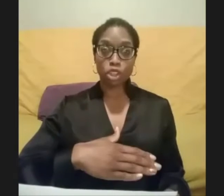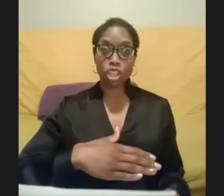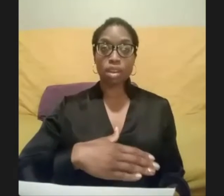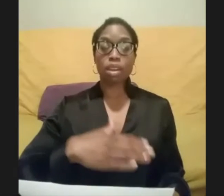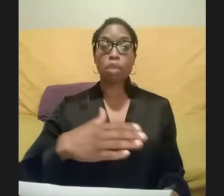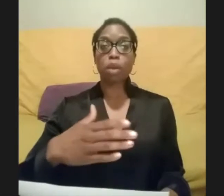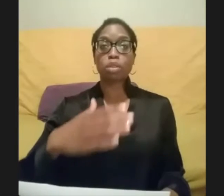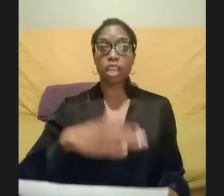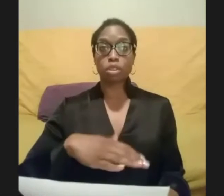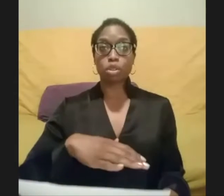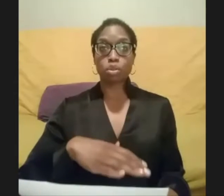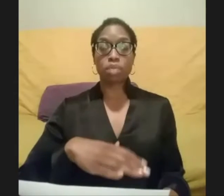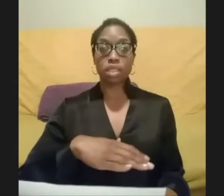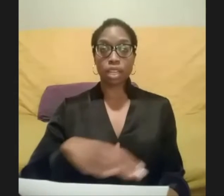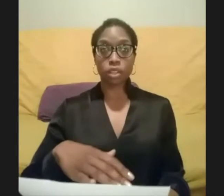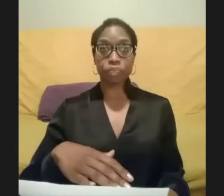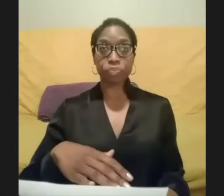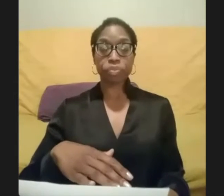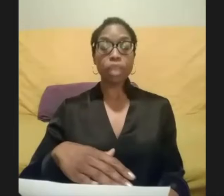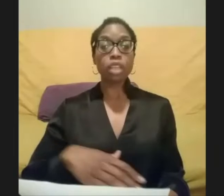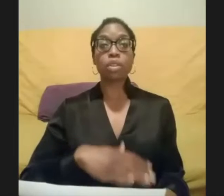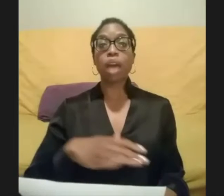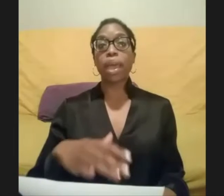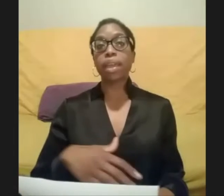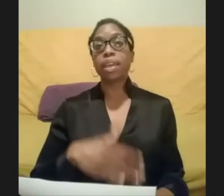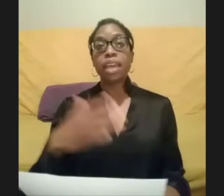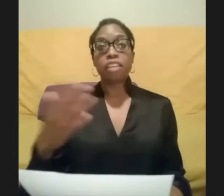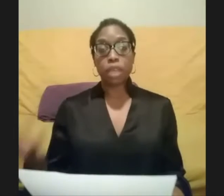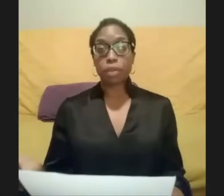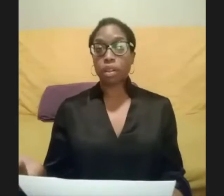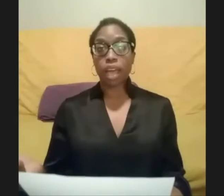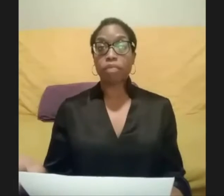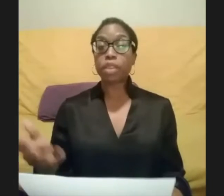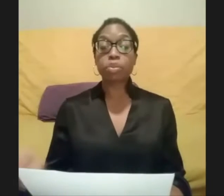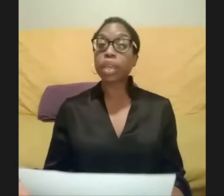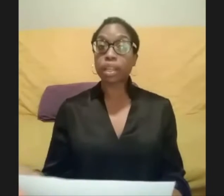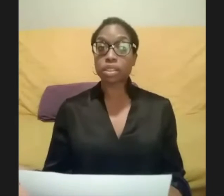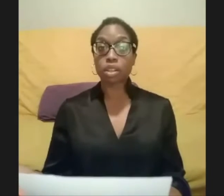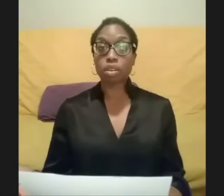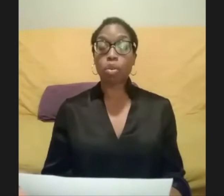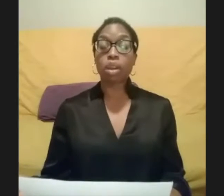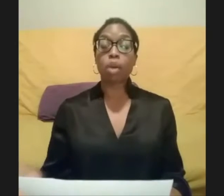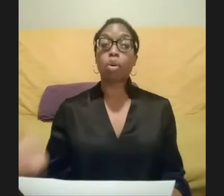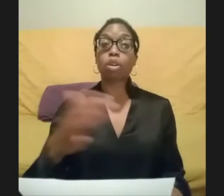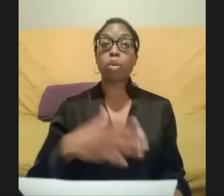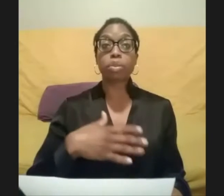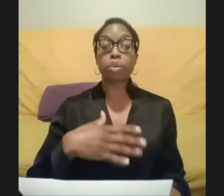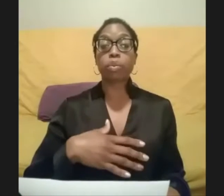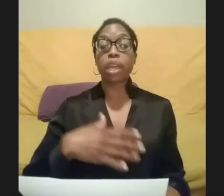post-remission, post-cancer treatment section. So that way, if people have been through cancer or are going through a